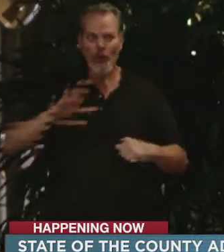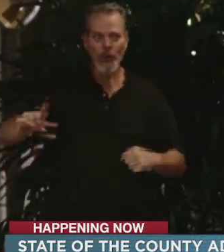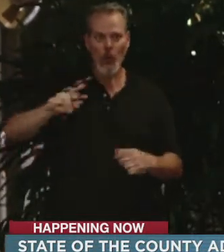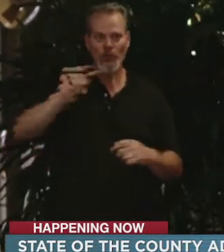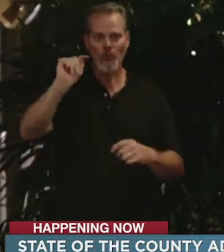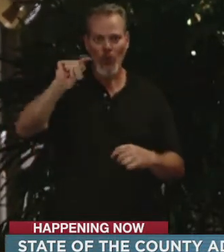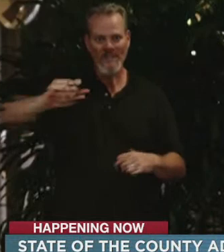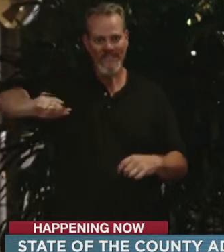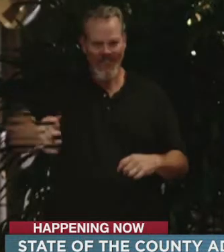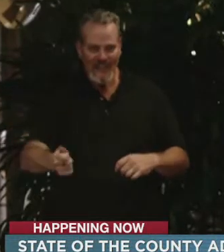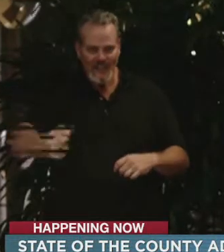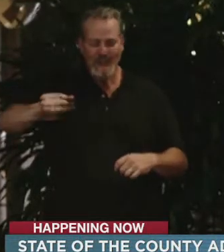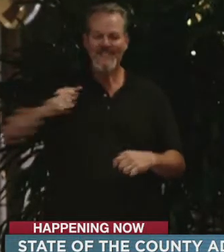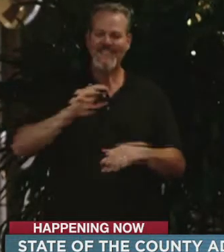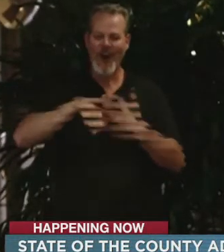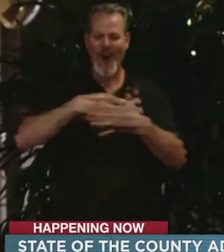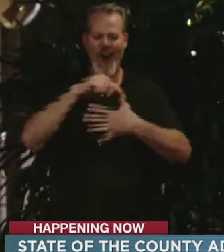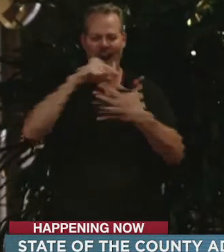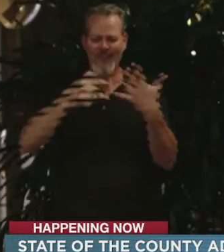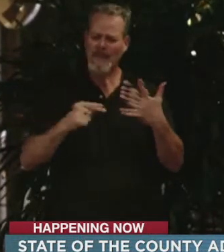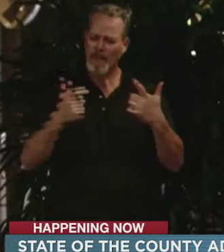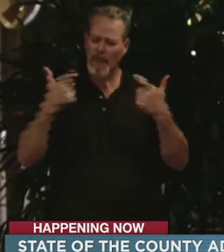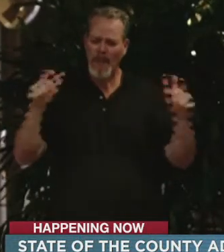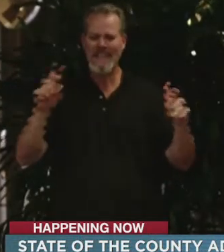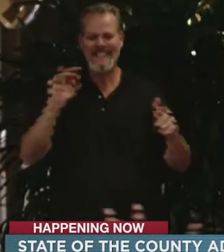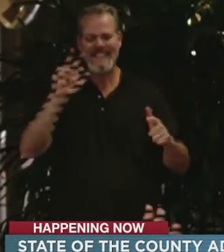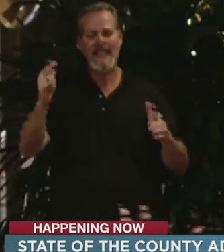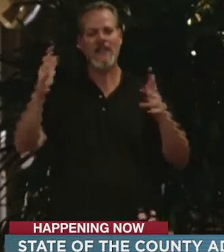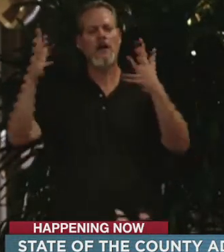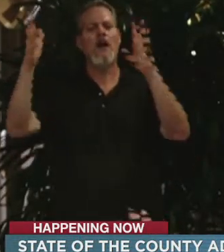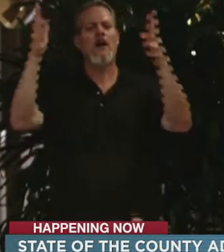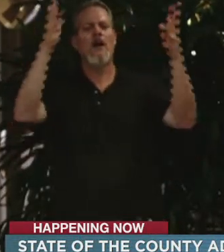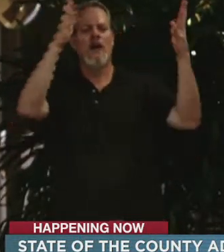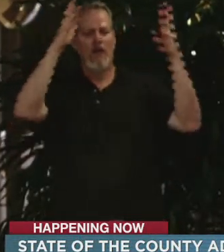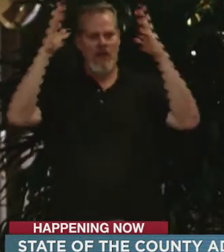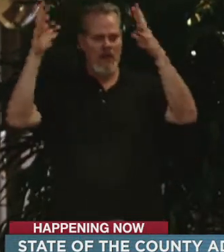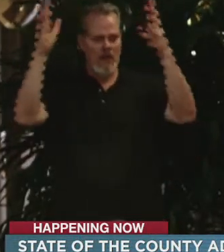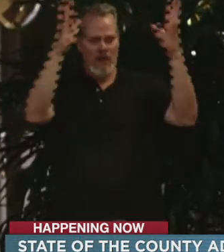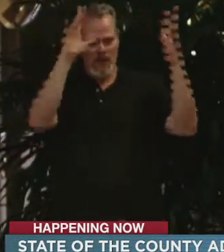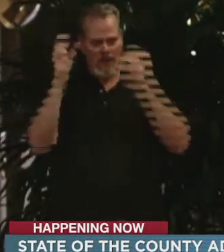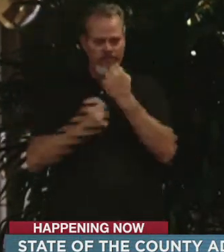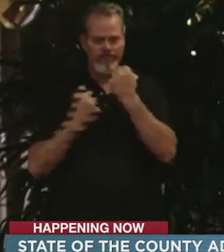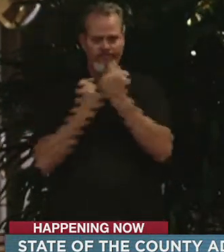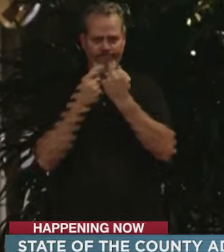that is a big deal, and we want to give them all a round of applause right now.